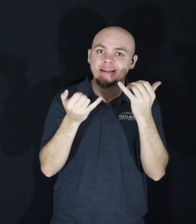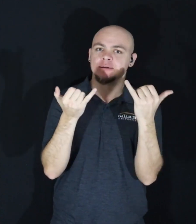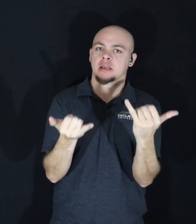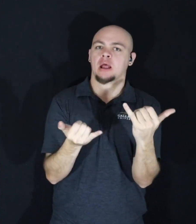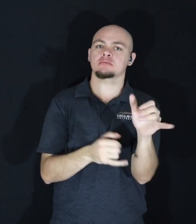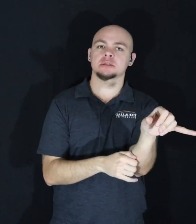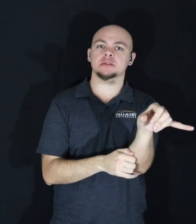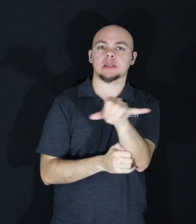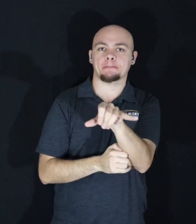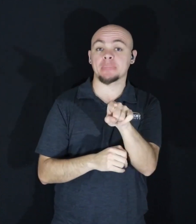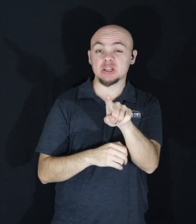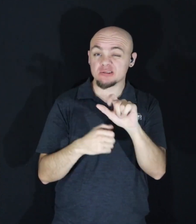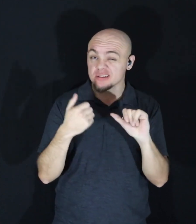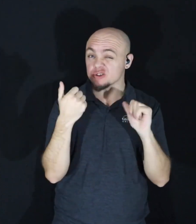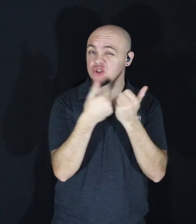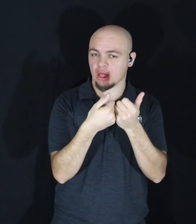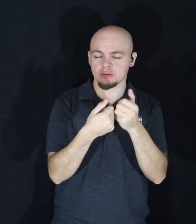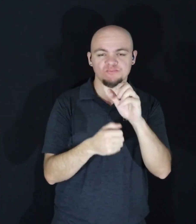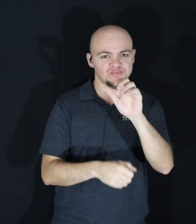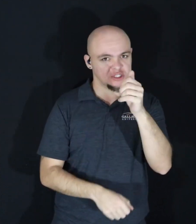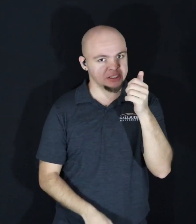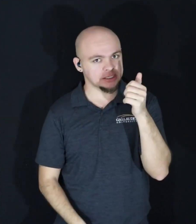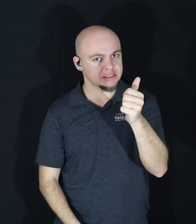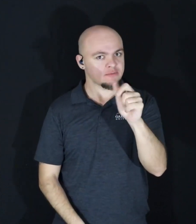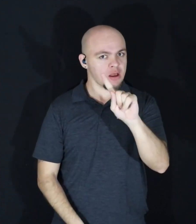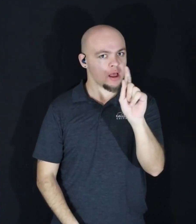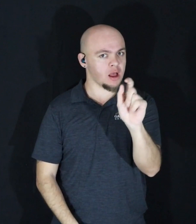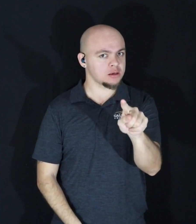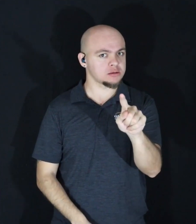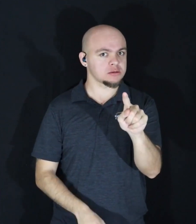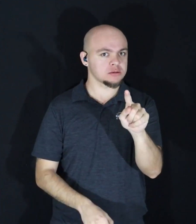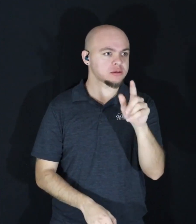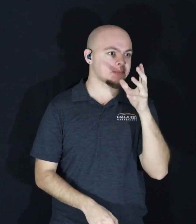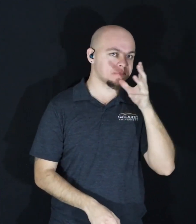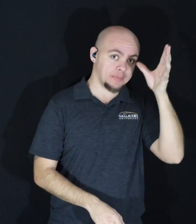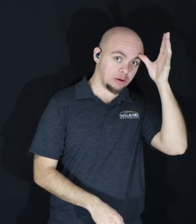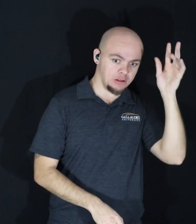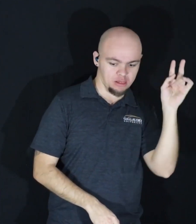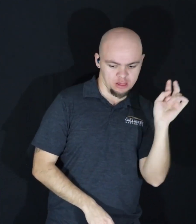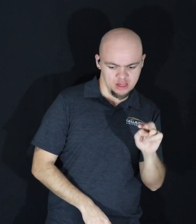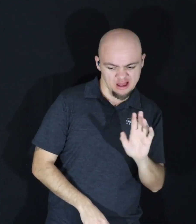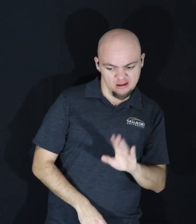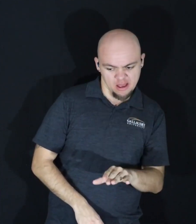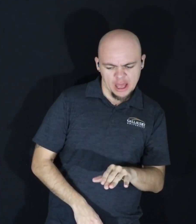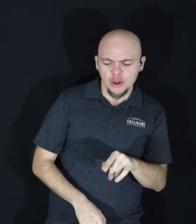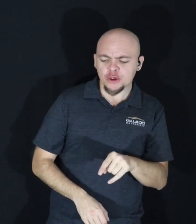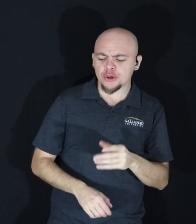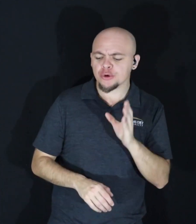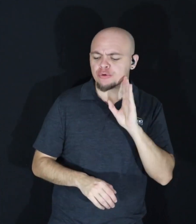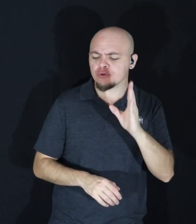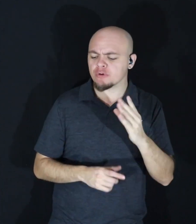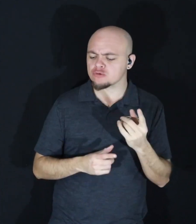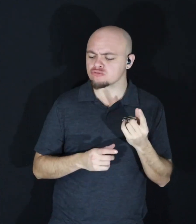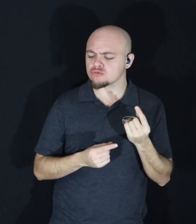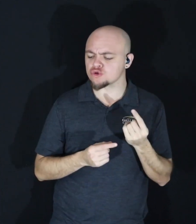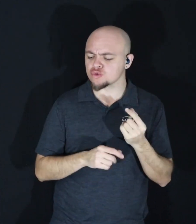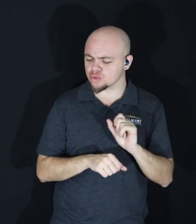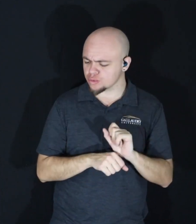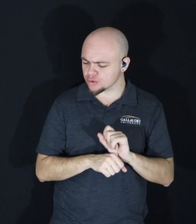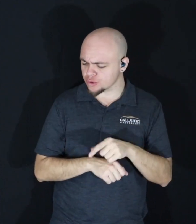I challenge you to ask yourself the question that all adults ask kids, and that is, what do you want to be when you grow